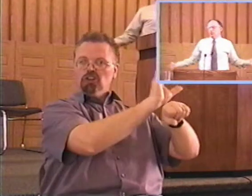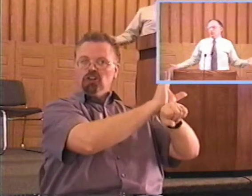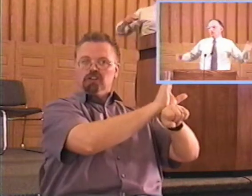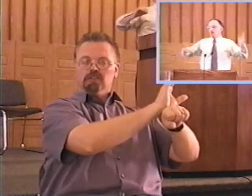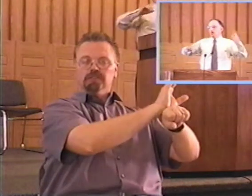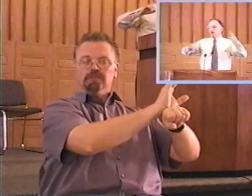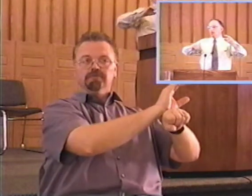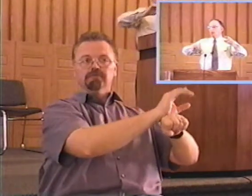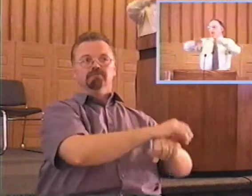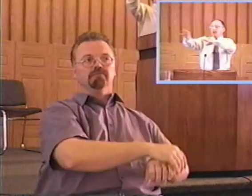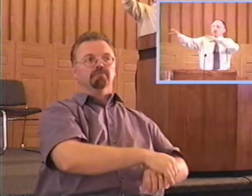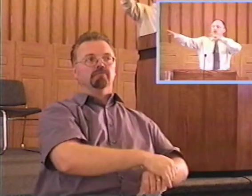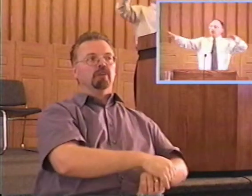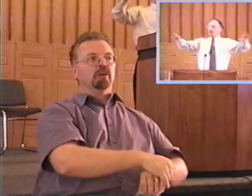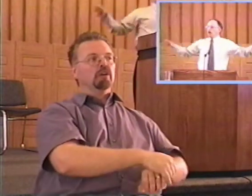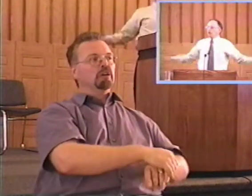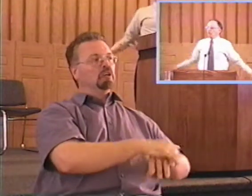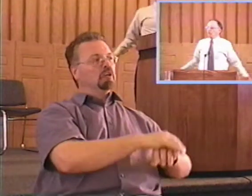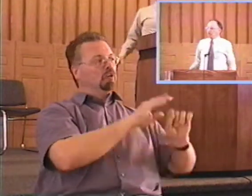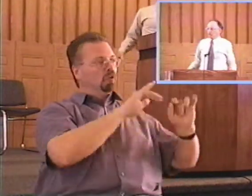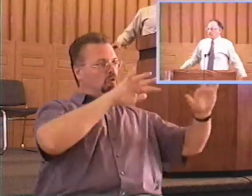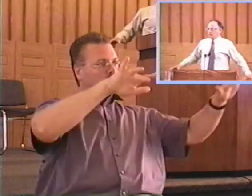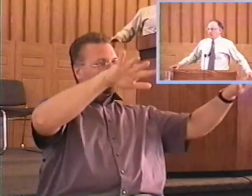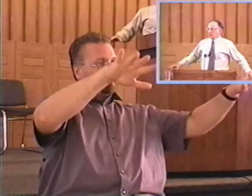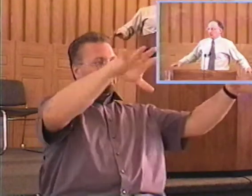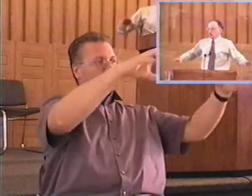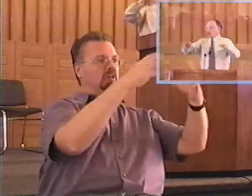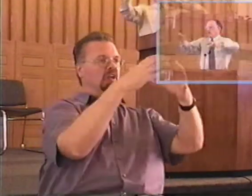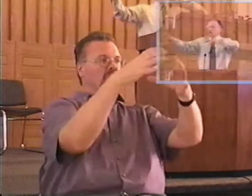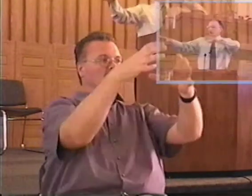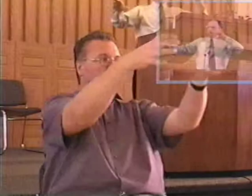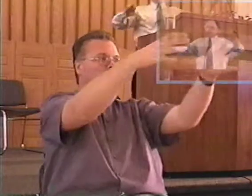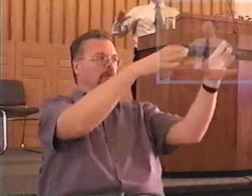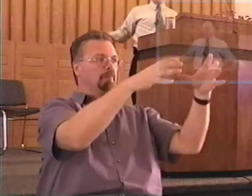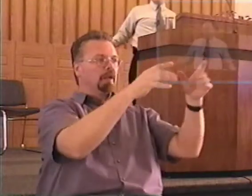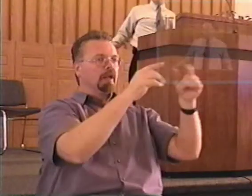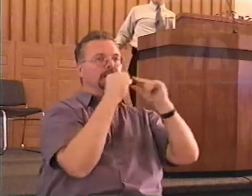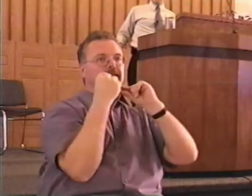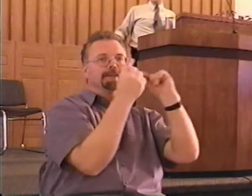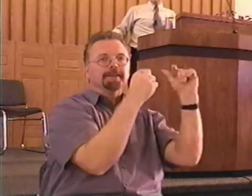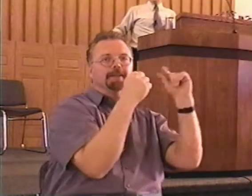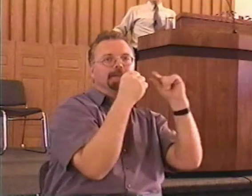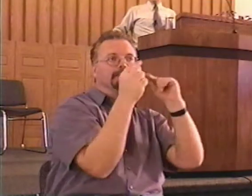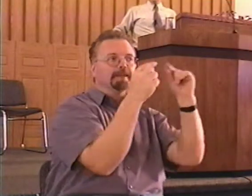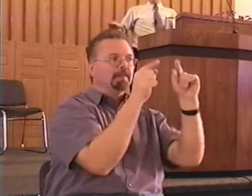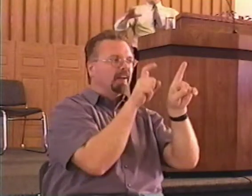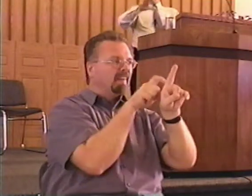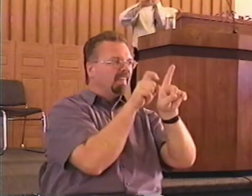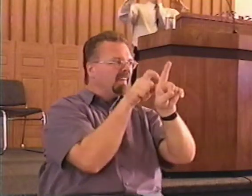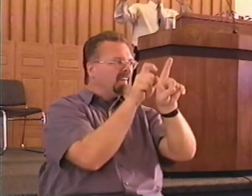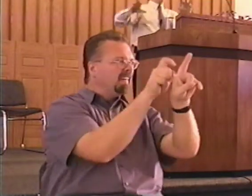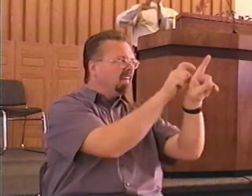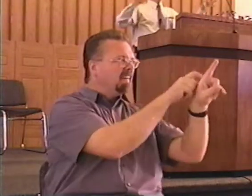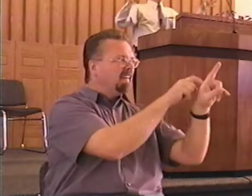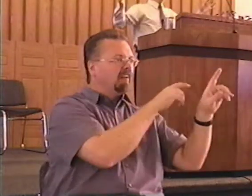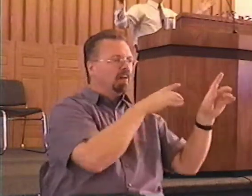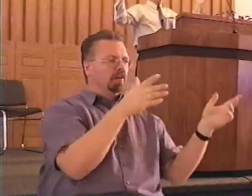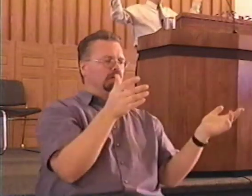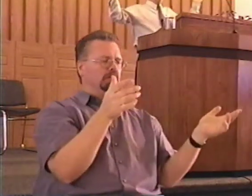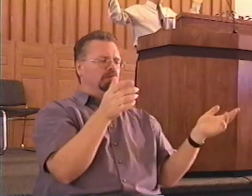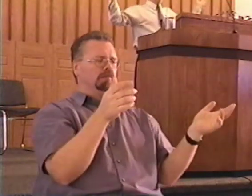the service. Break up into little cliques. Start gossiping and backbiting. Breaking